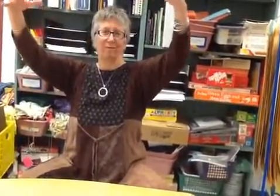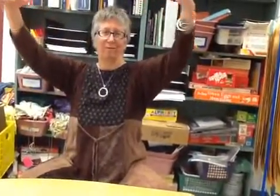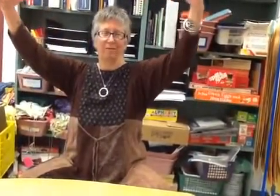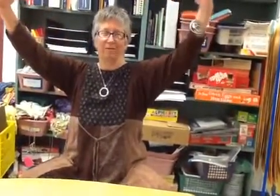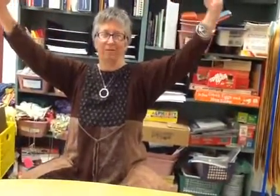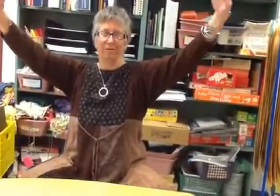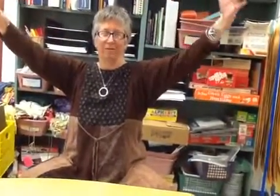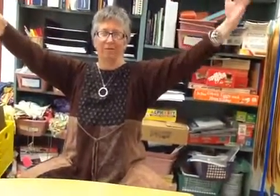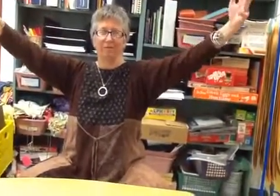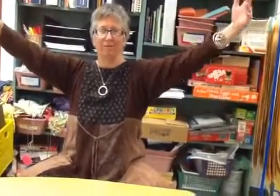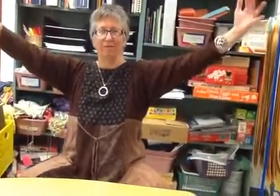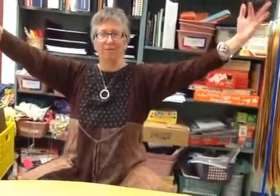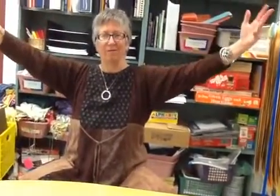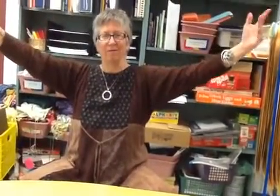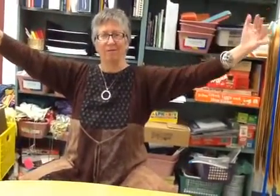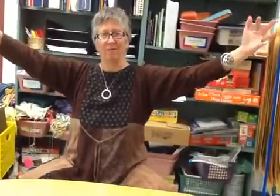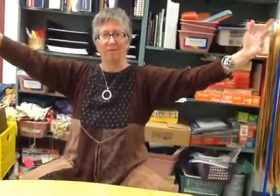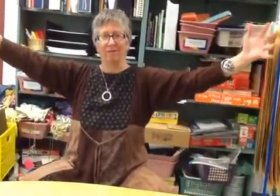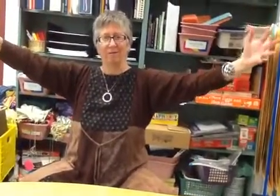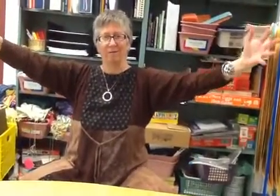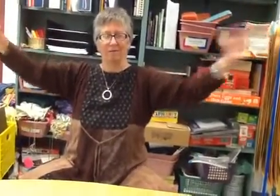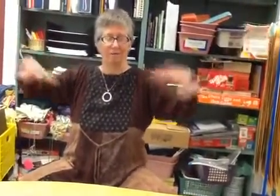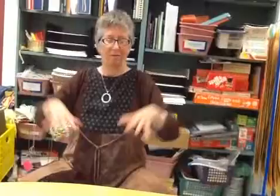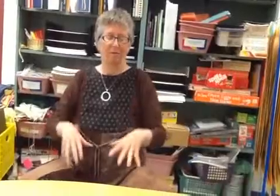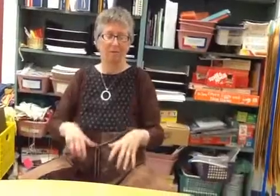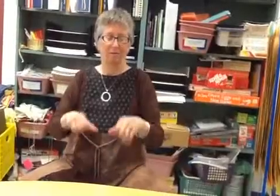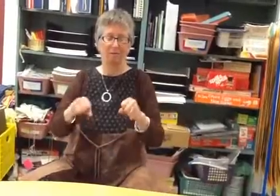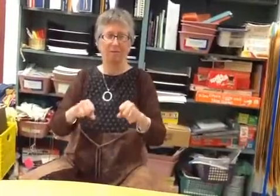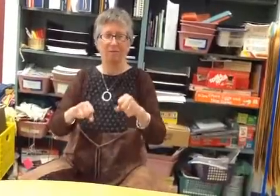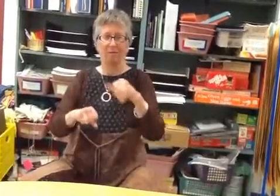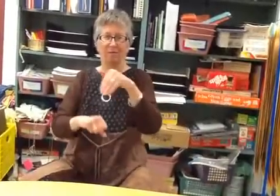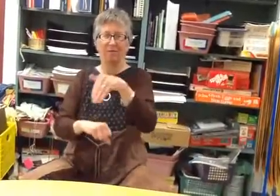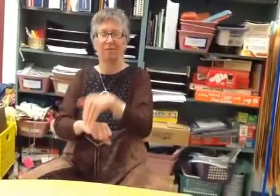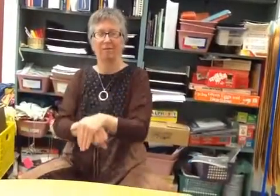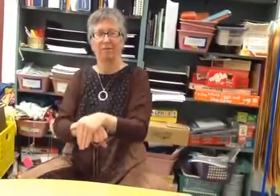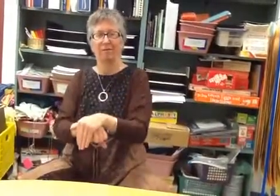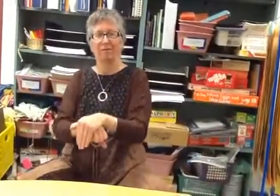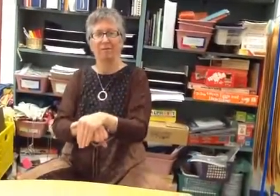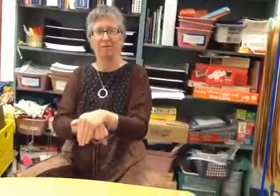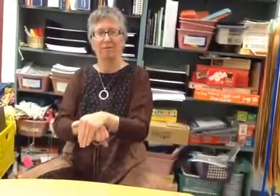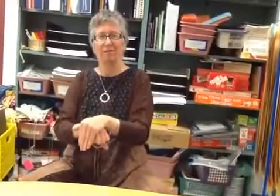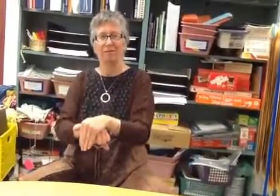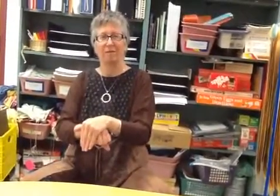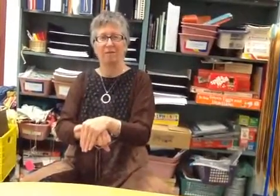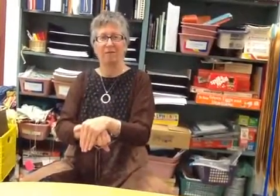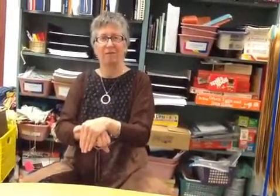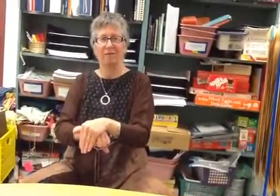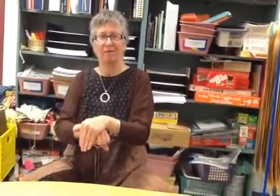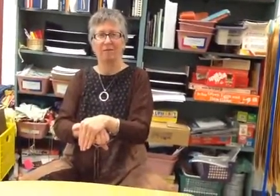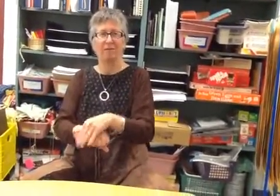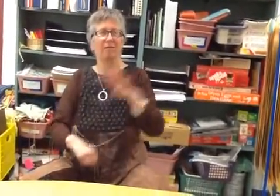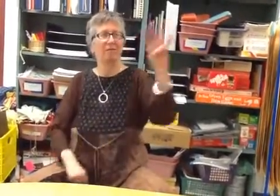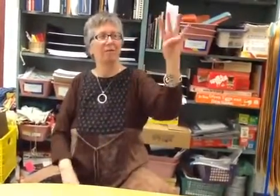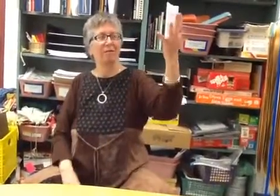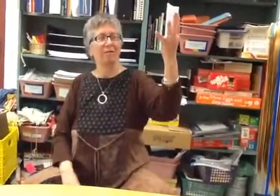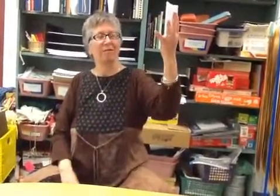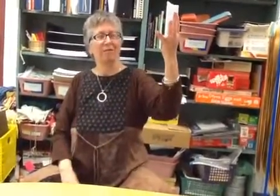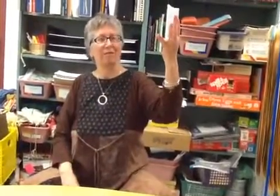shine. Just own the night like the 4th of